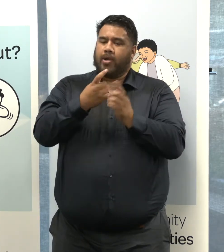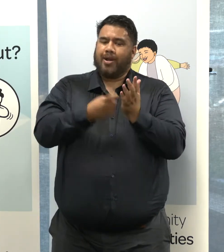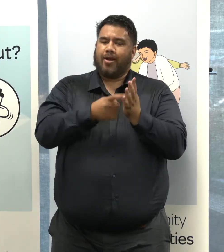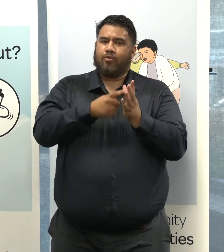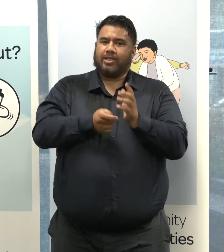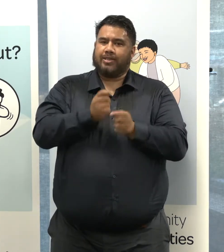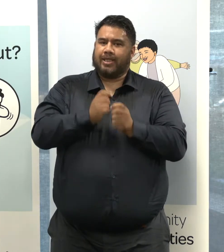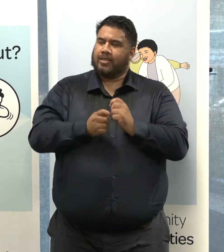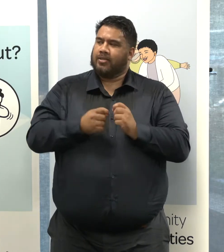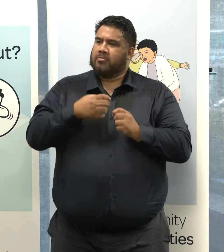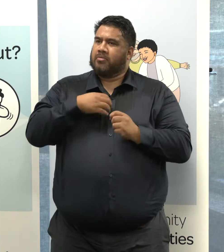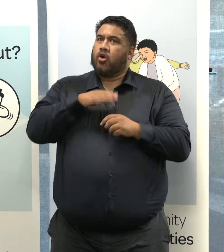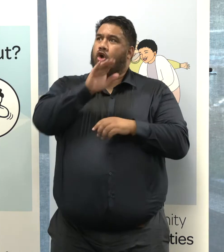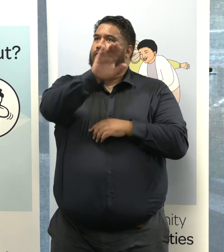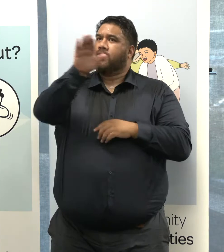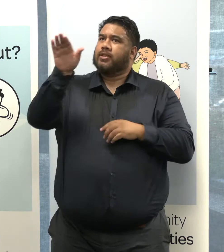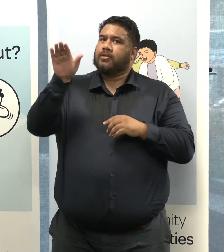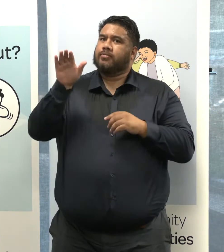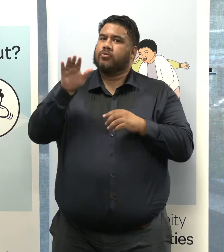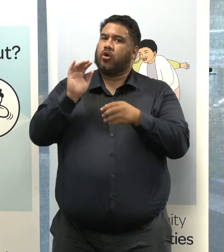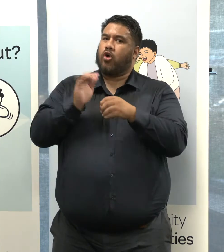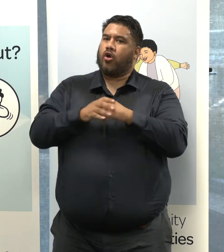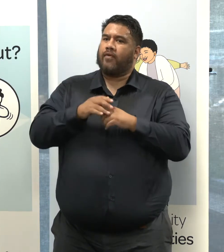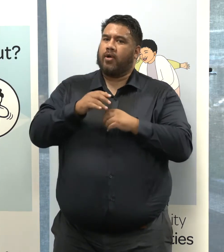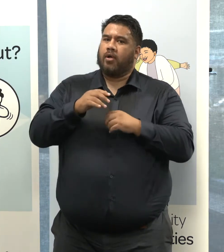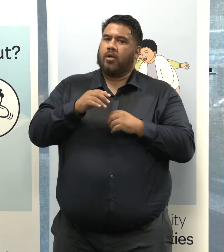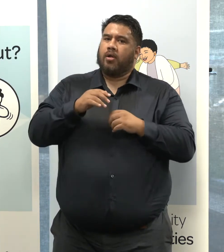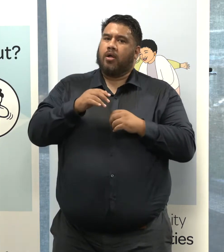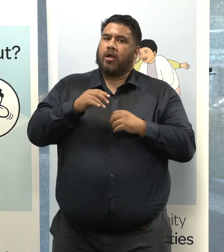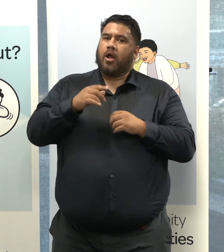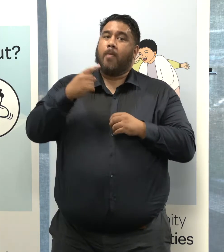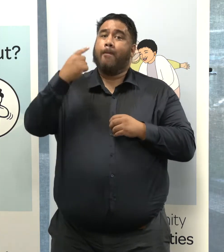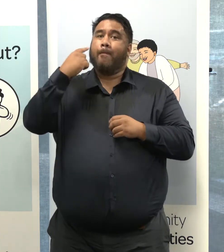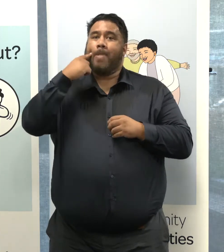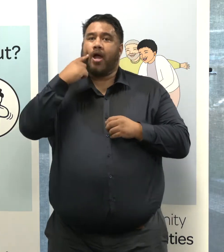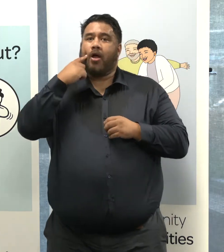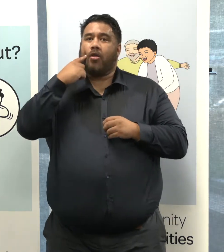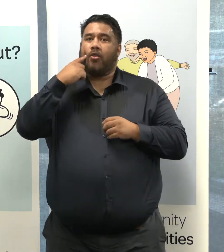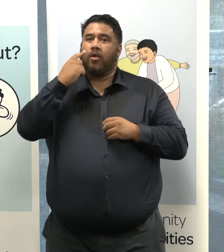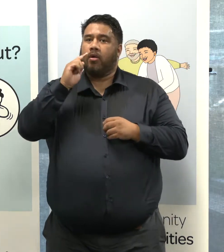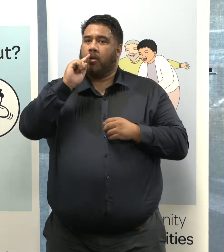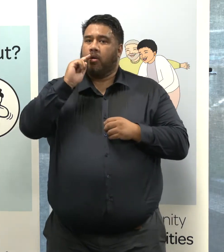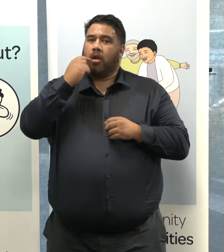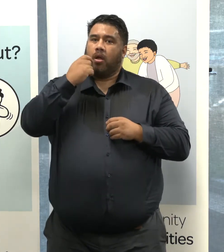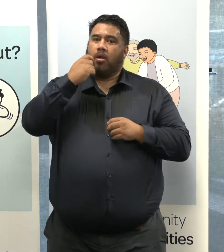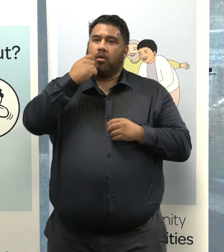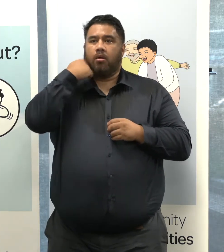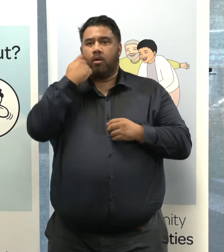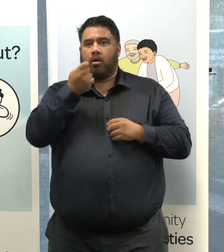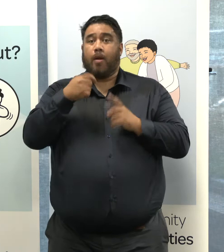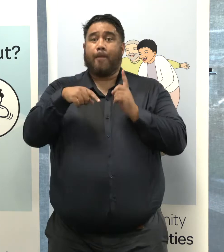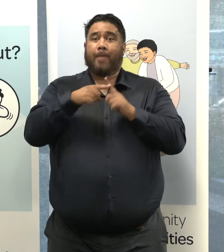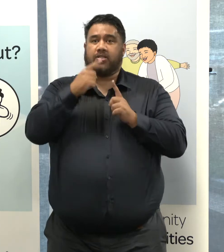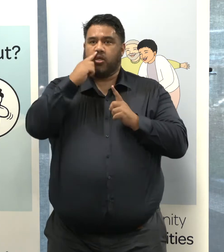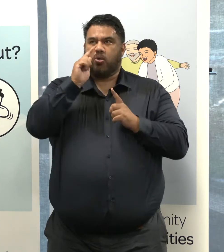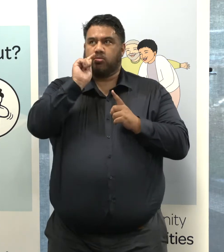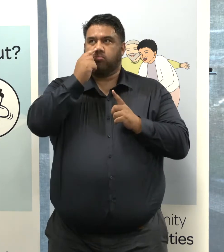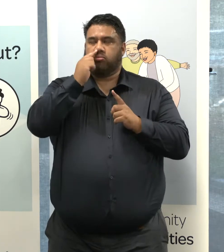information are you getting or seeing from overseas around the swabbing of the mouth and throat with these tests along with the